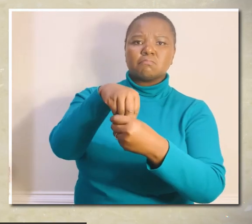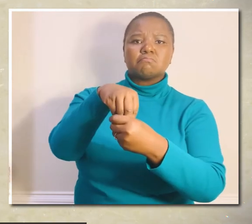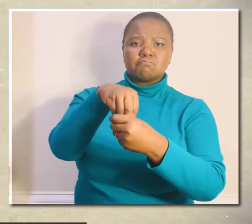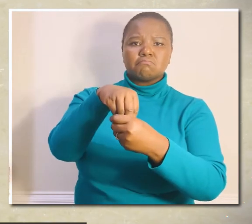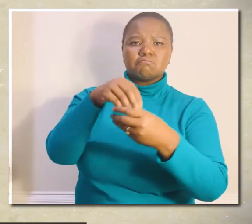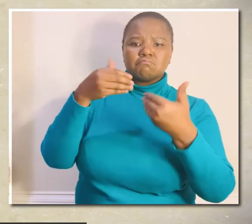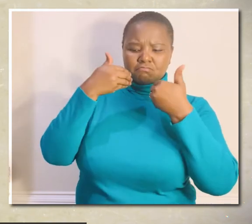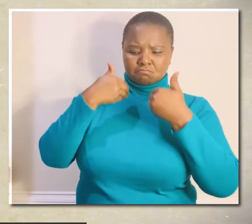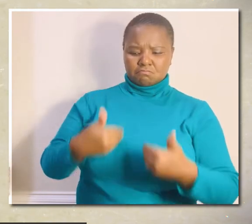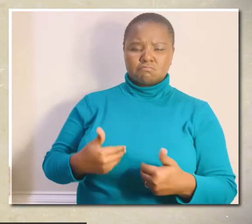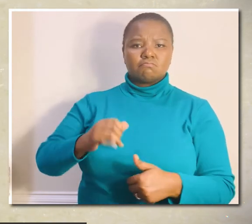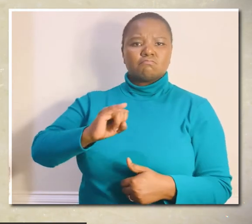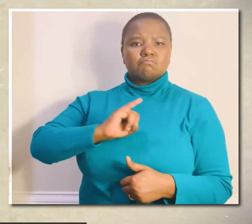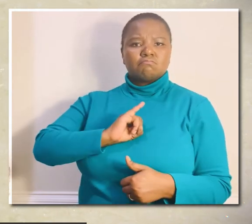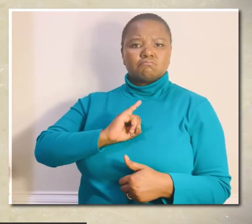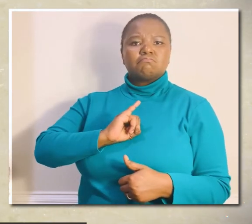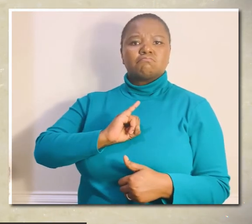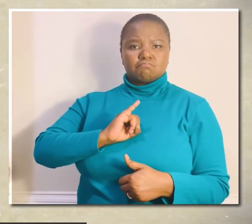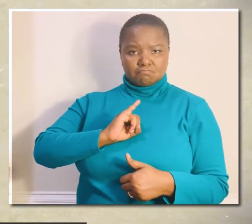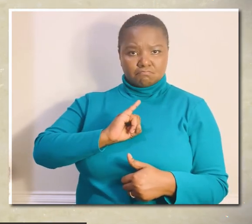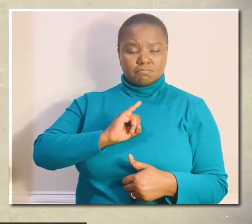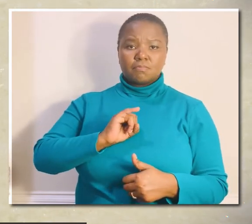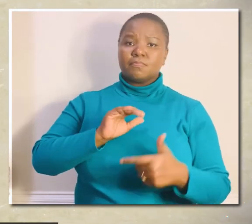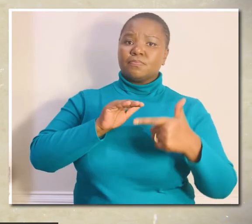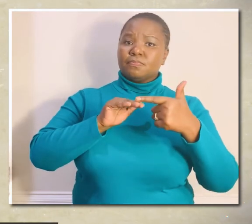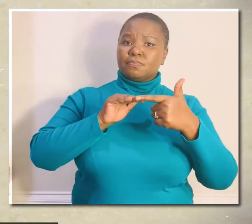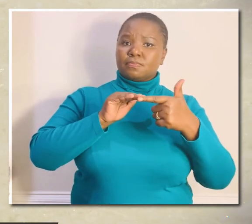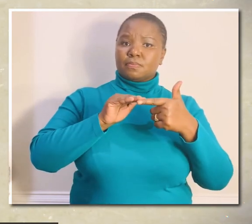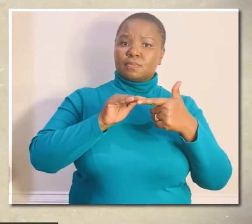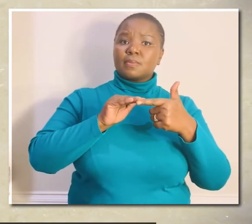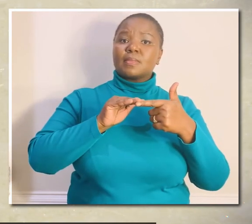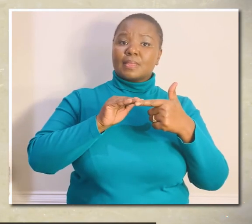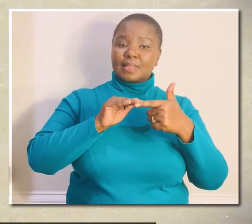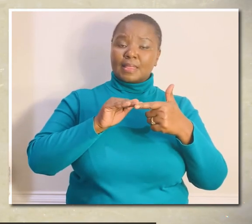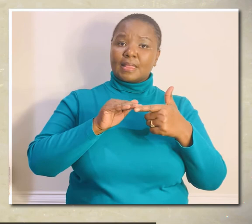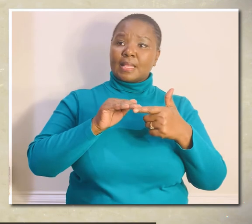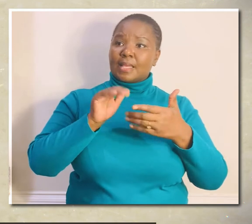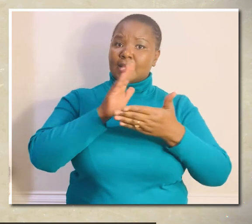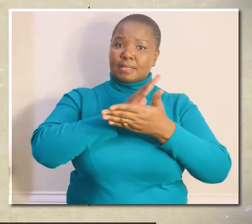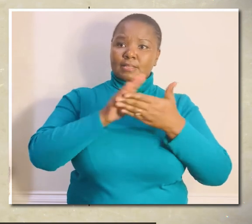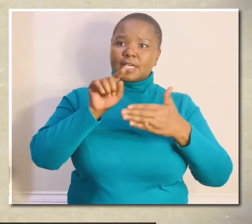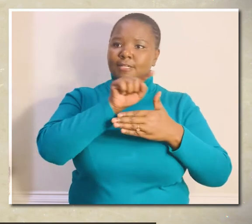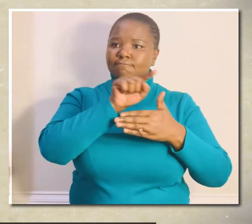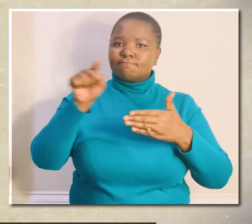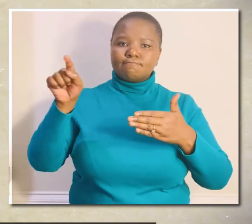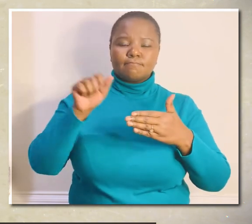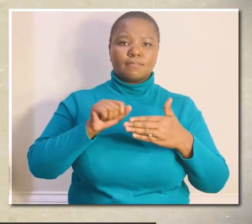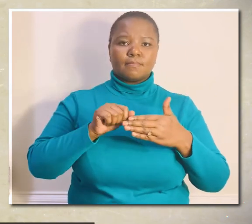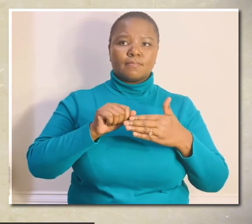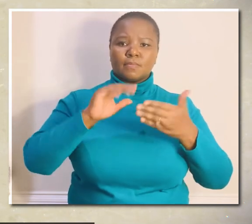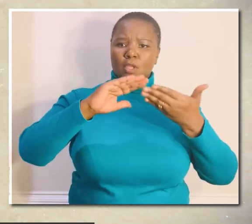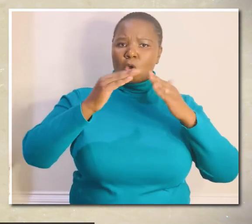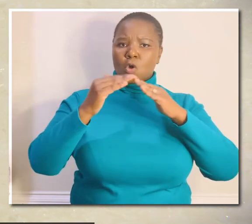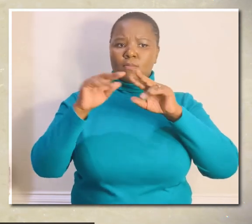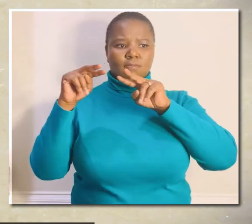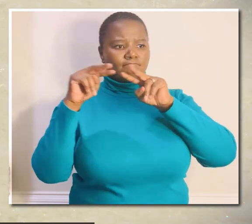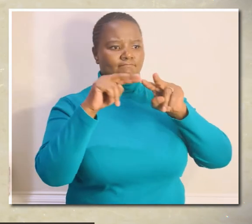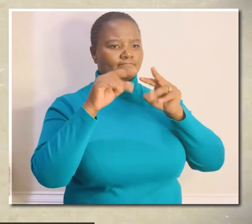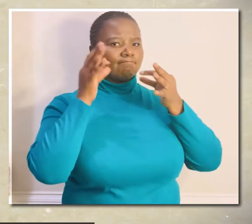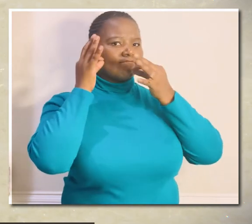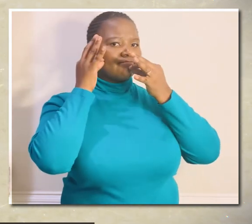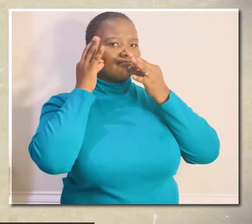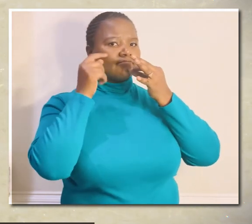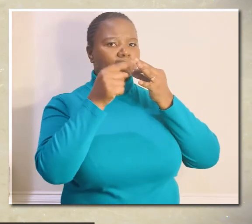And that's part of who we are. And at the same time, many of us experienced some of the oppression and the stigma